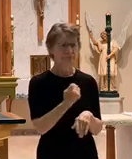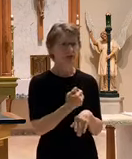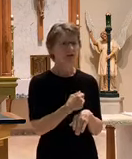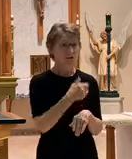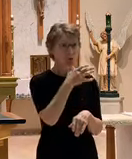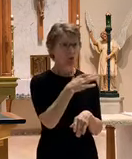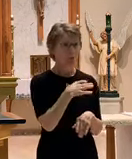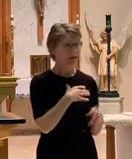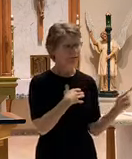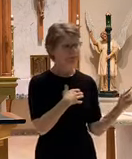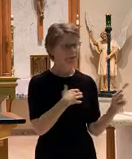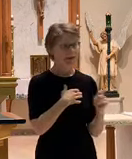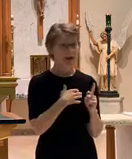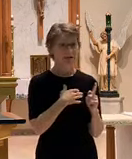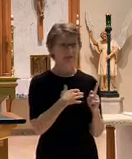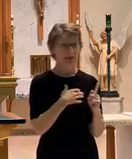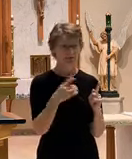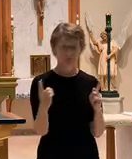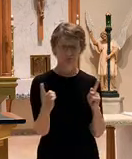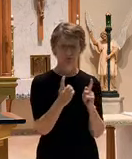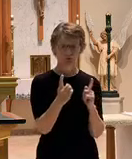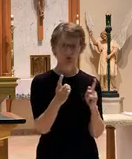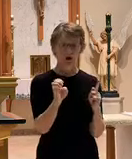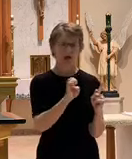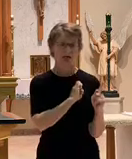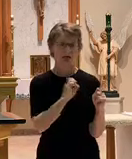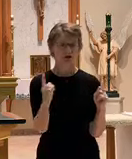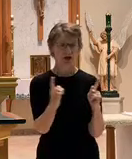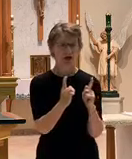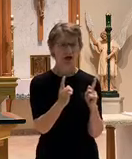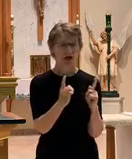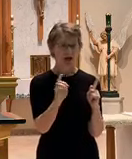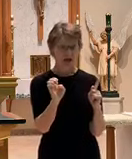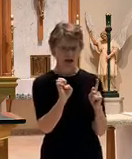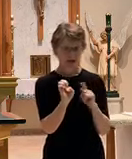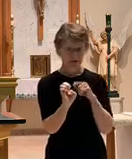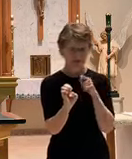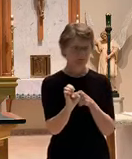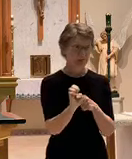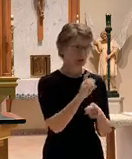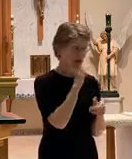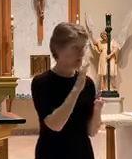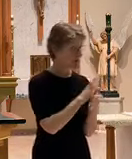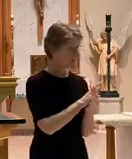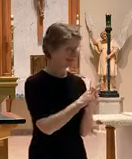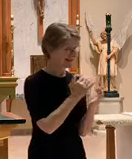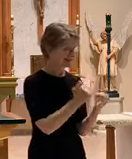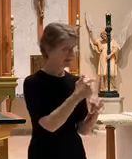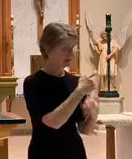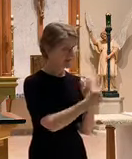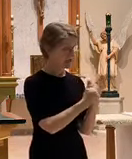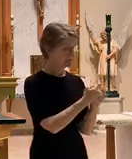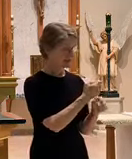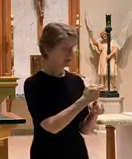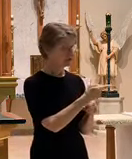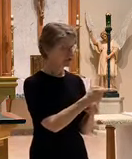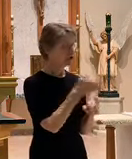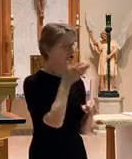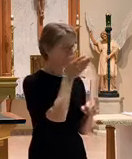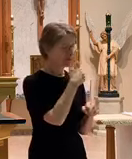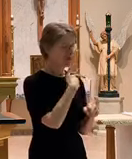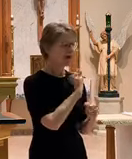When the woman had been called and stood at the door, Elisha promised, "This time next year, you will be